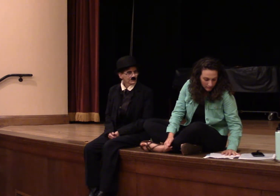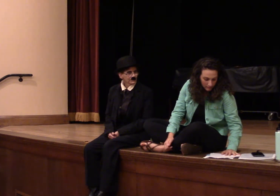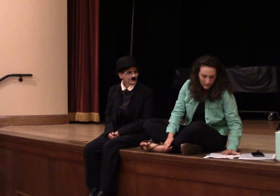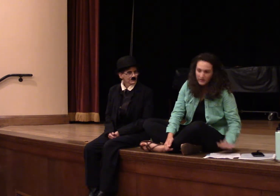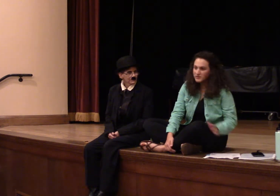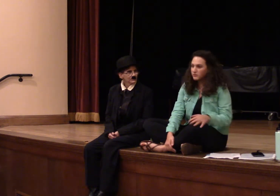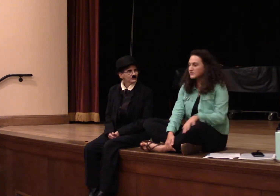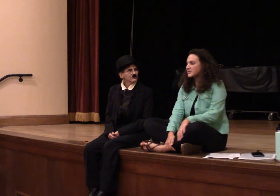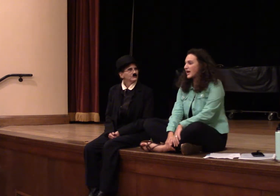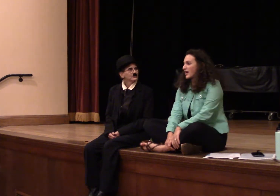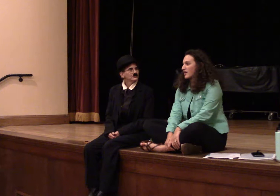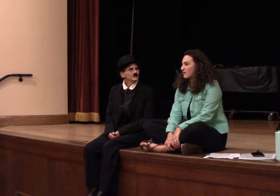so day.